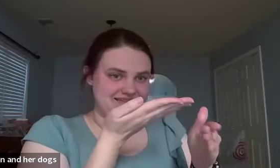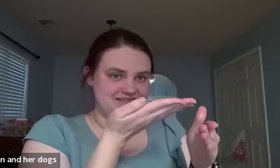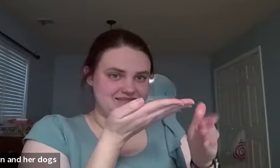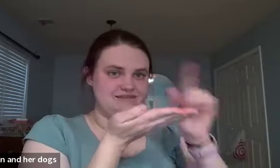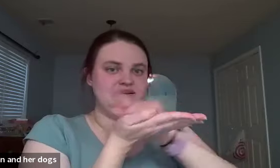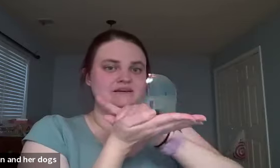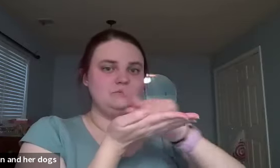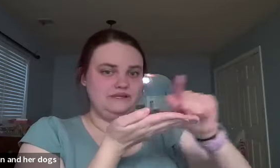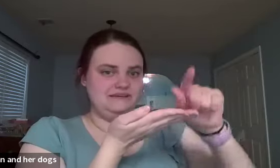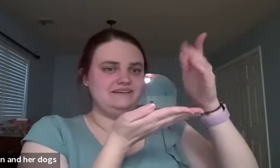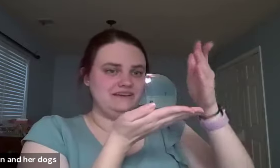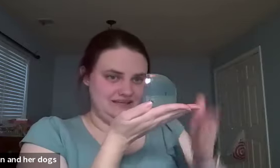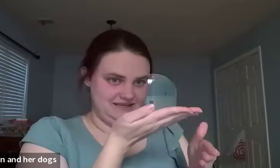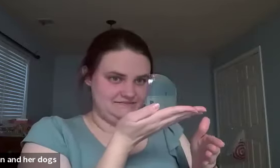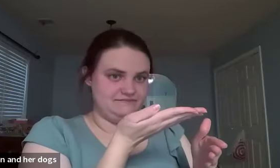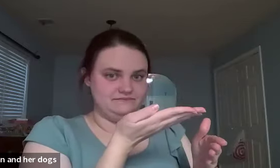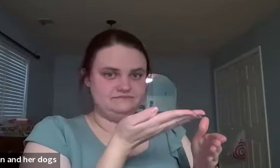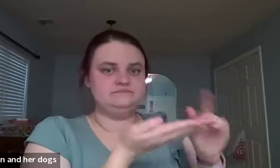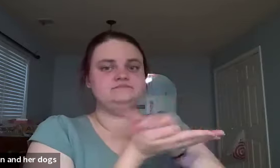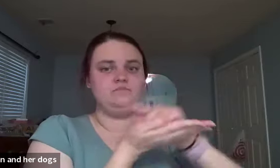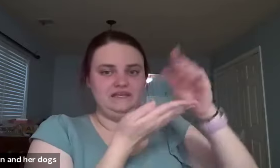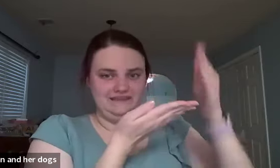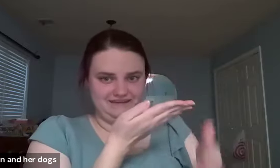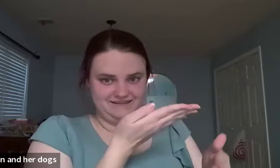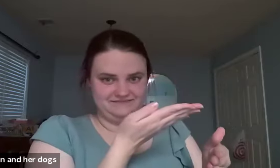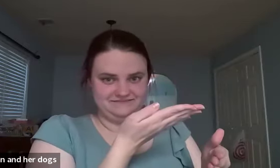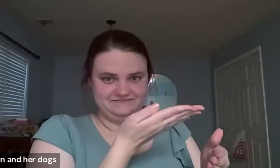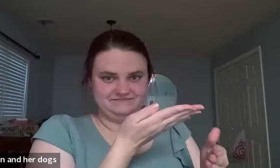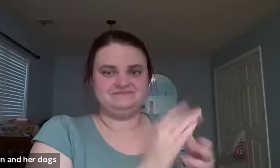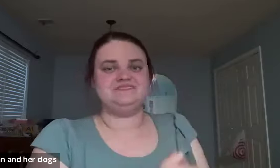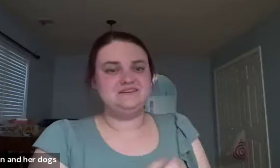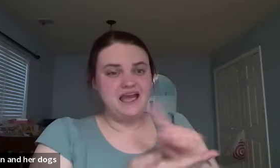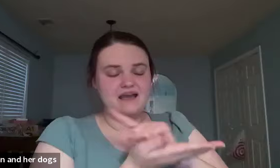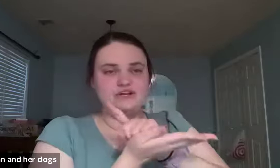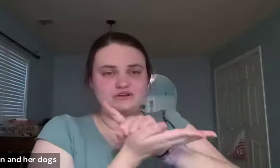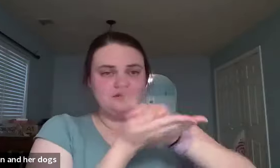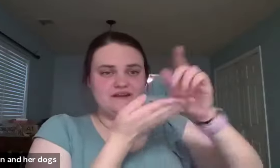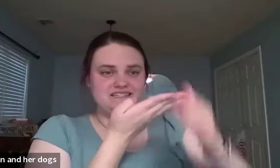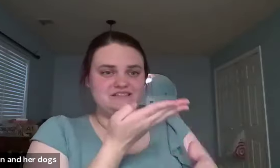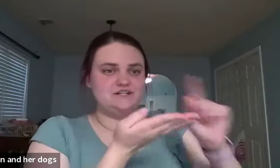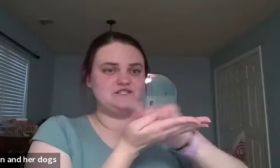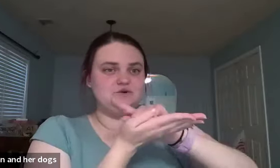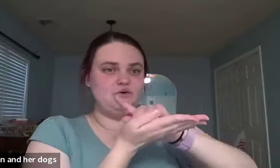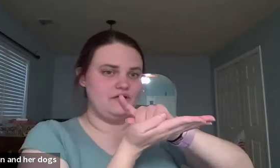weekend, weekend, weekend. So yeah, when you do it real fast, it's a very smooth